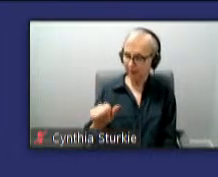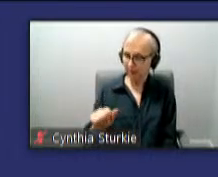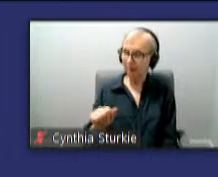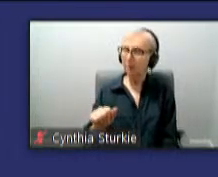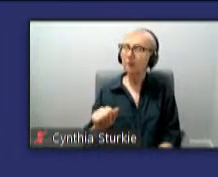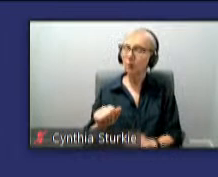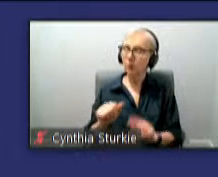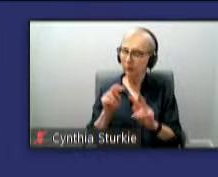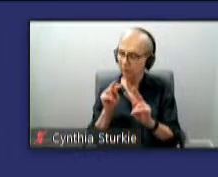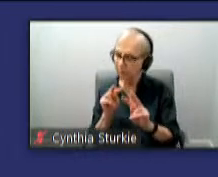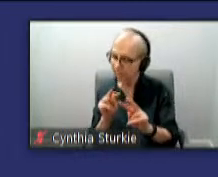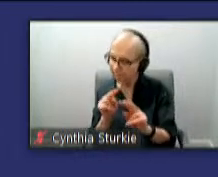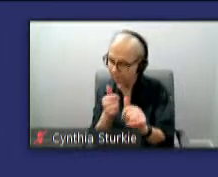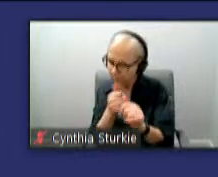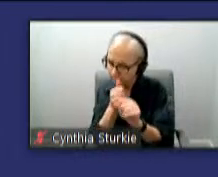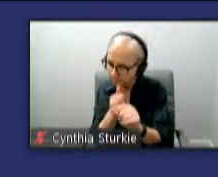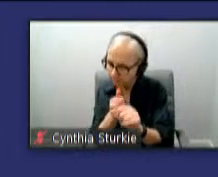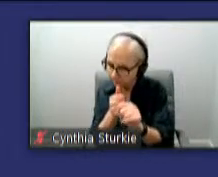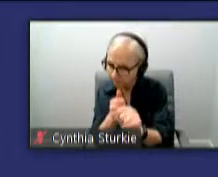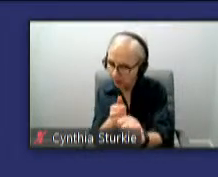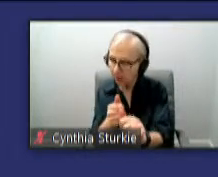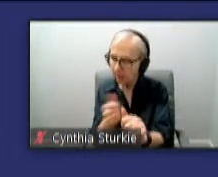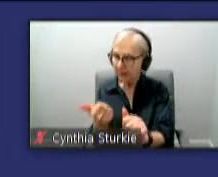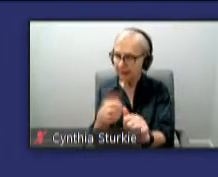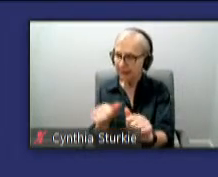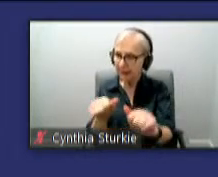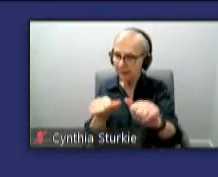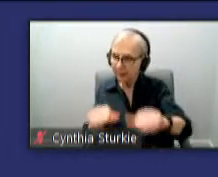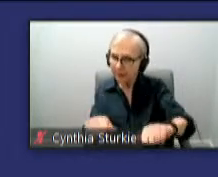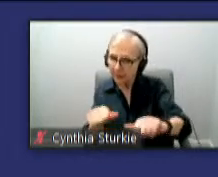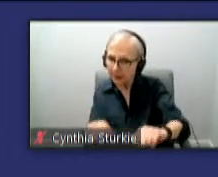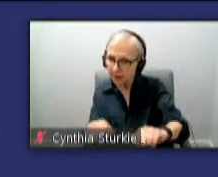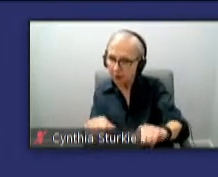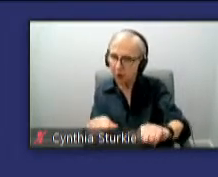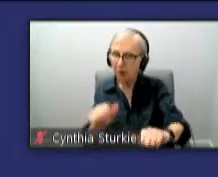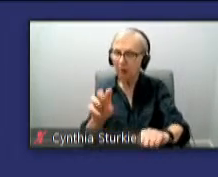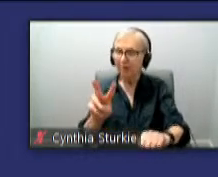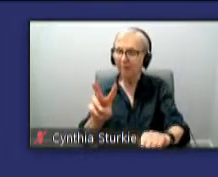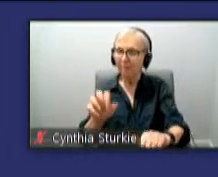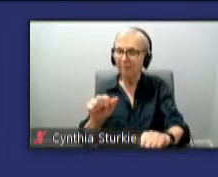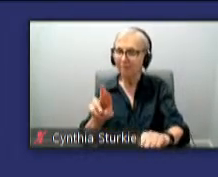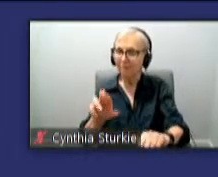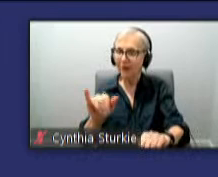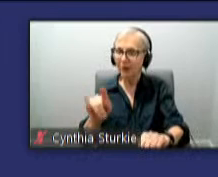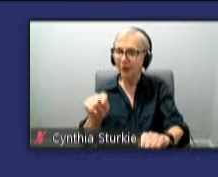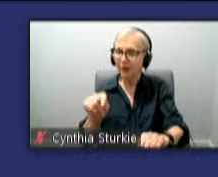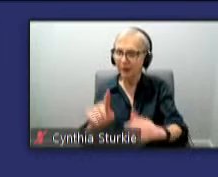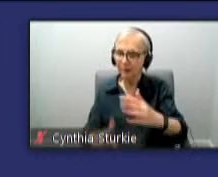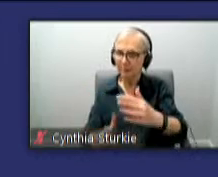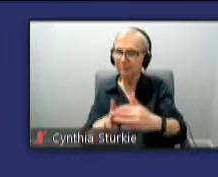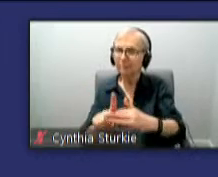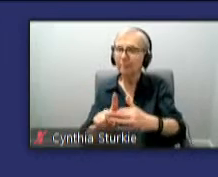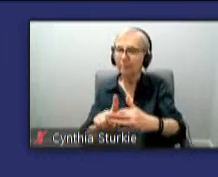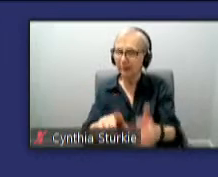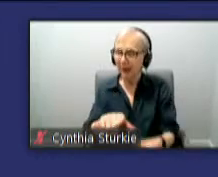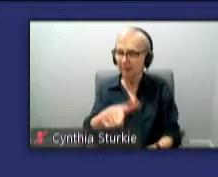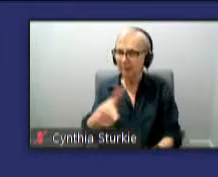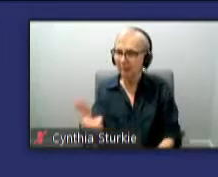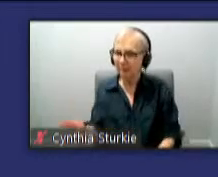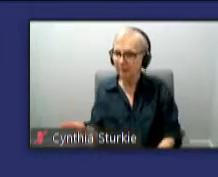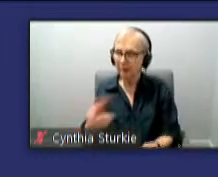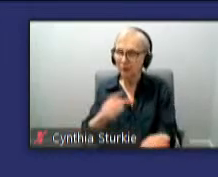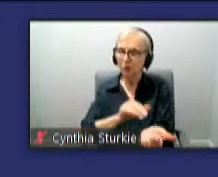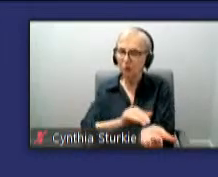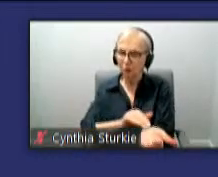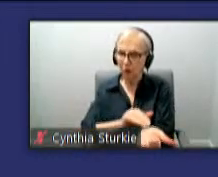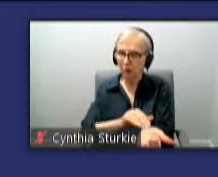in tracking COVID-19 and any potential new variants in the state. I'd like to hand it over to Dr. Travanti to talk more about